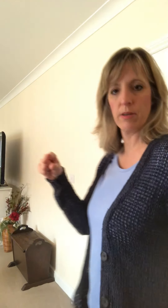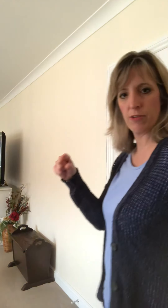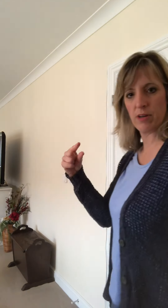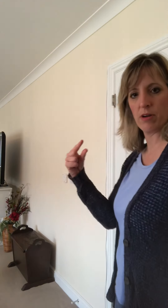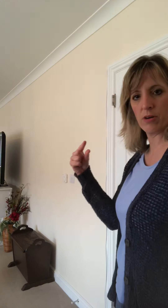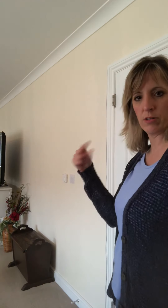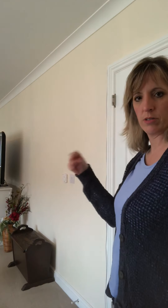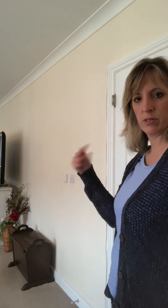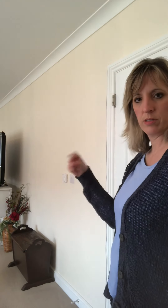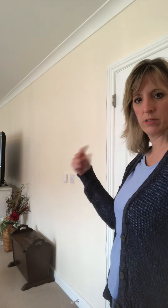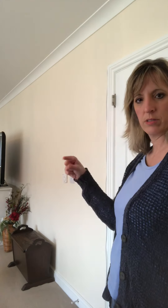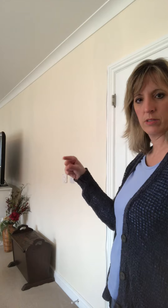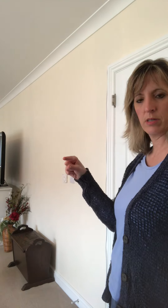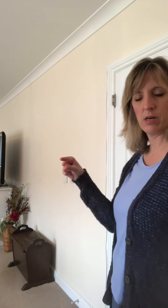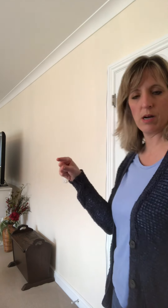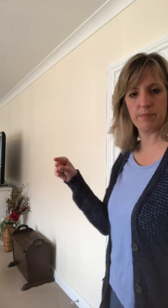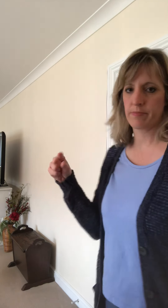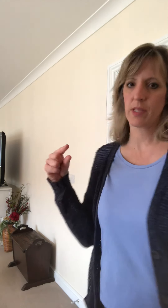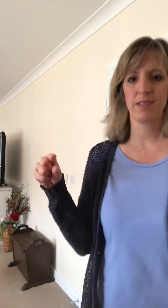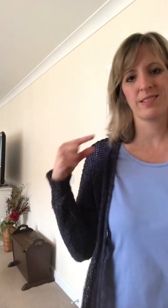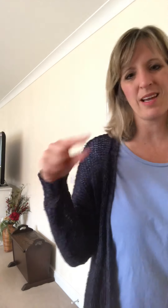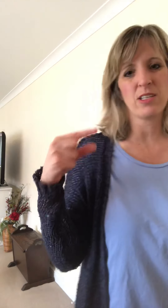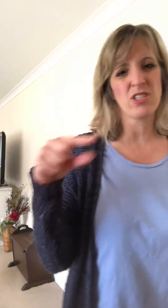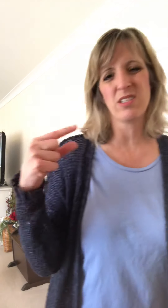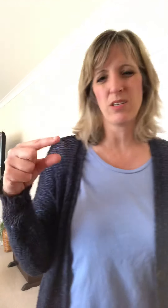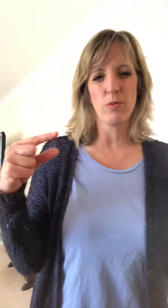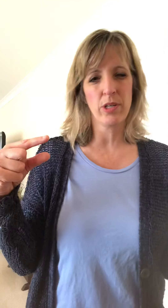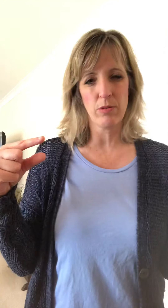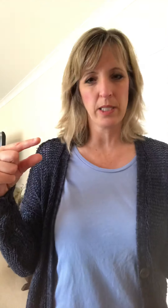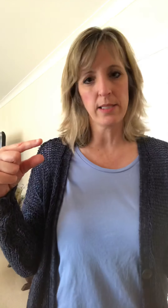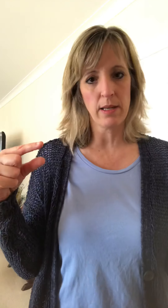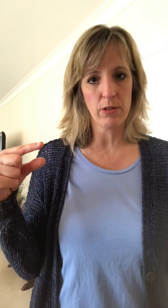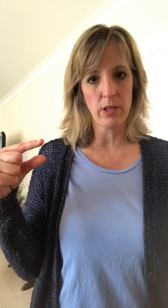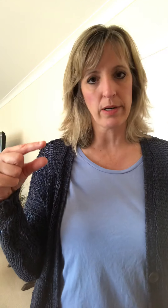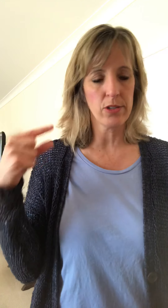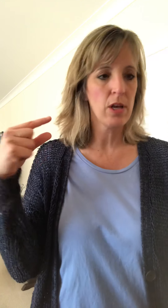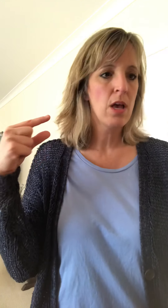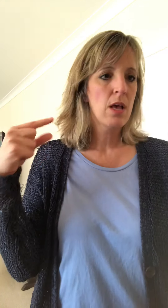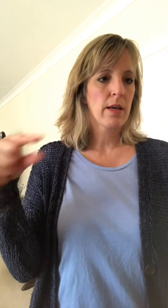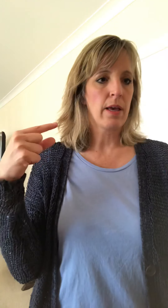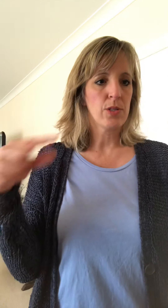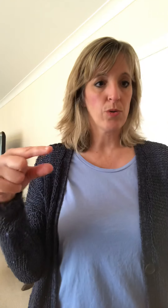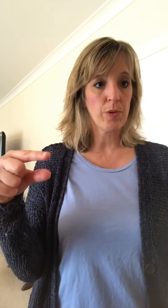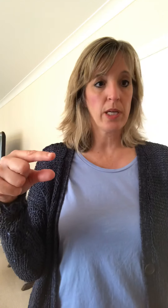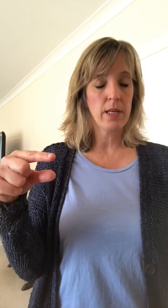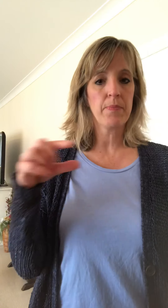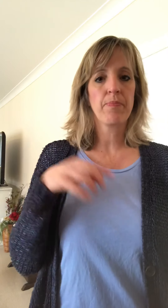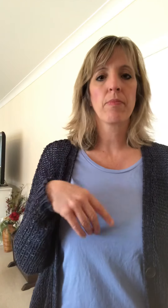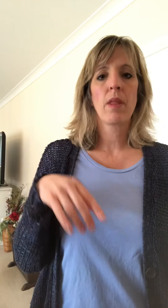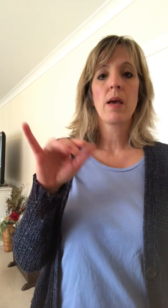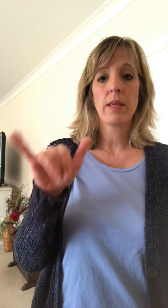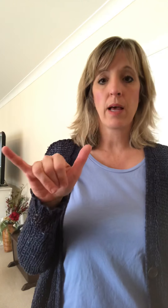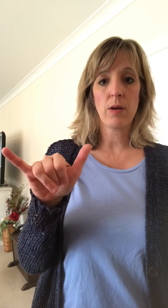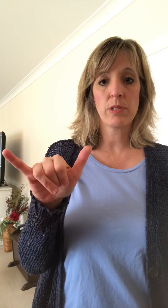front of, or it's kind of just, where you normally sign your letters. Okay, so green. Yellow is